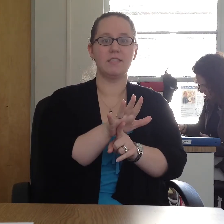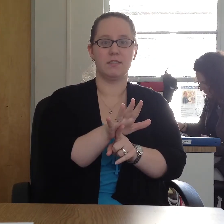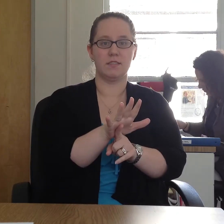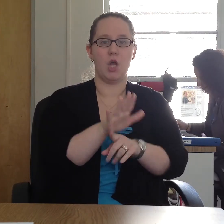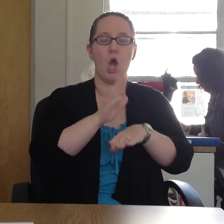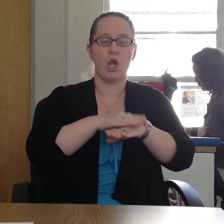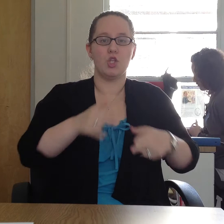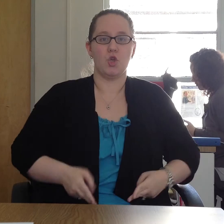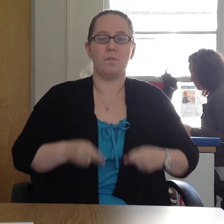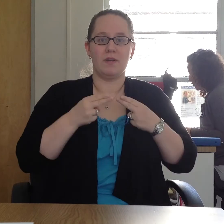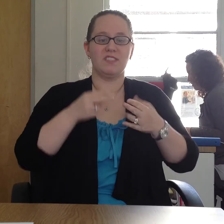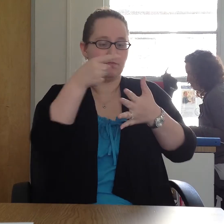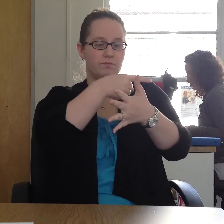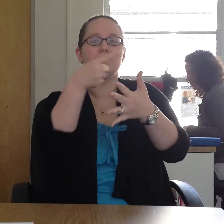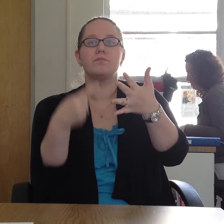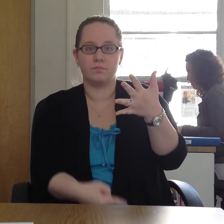categories. Number 1,